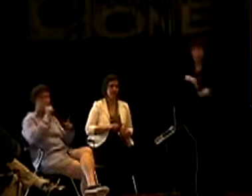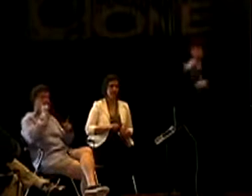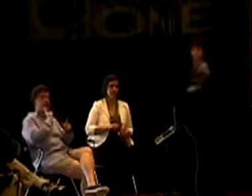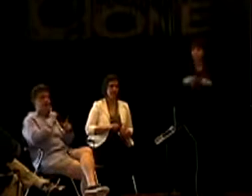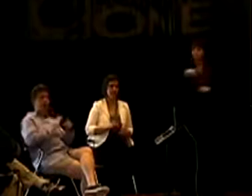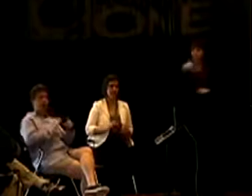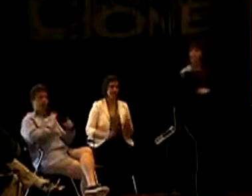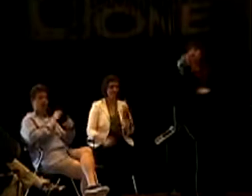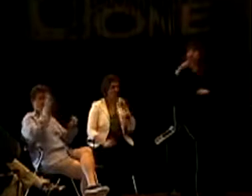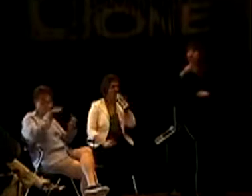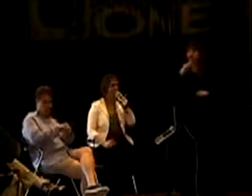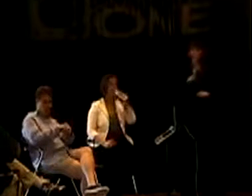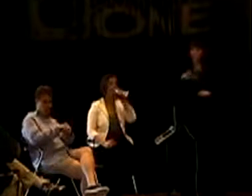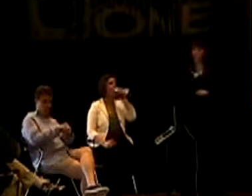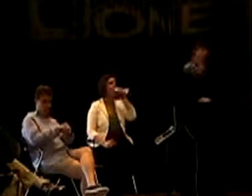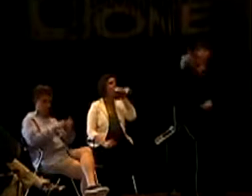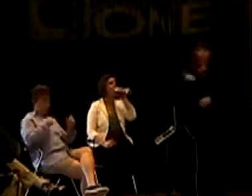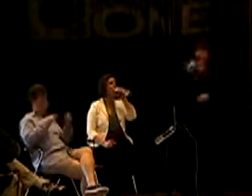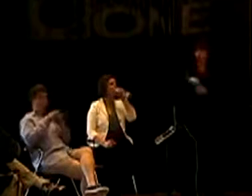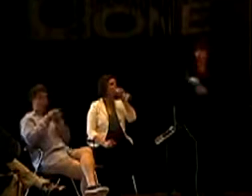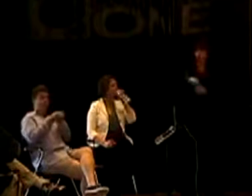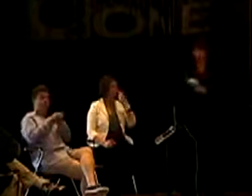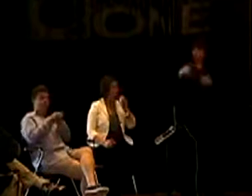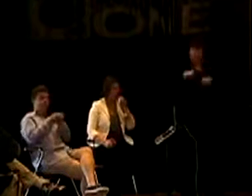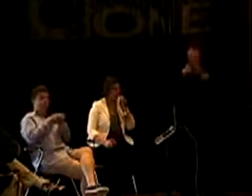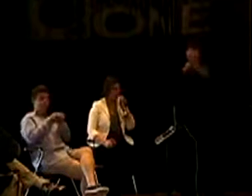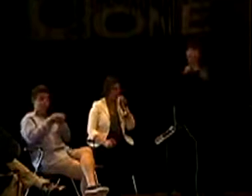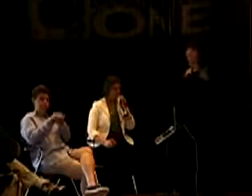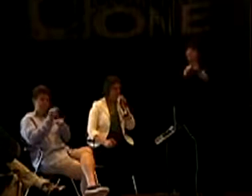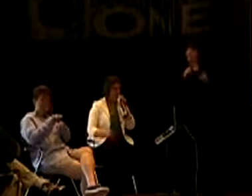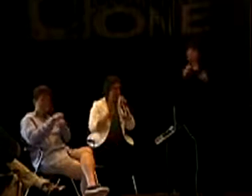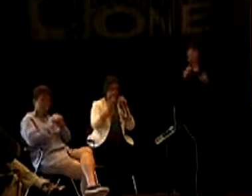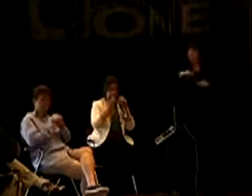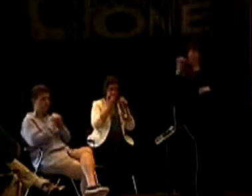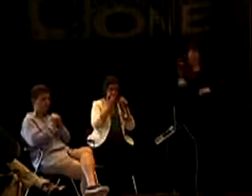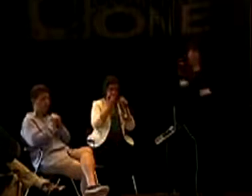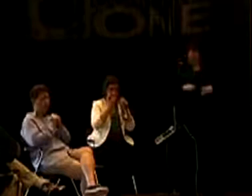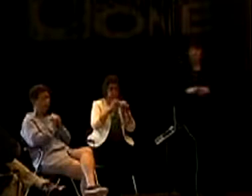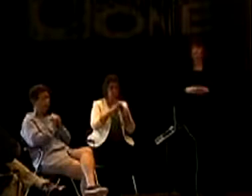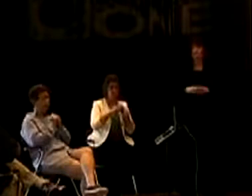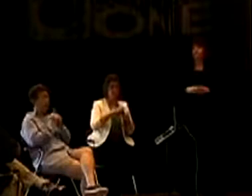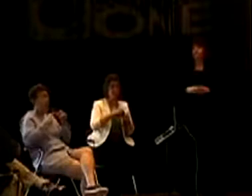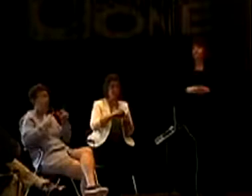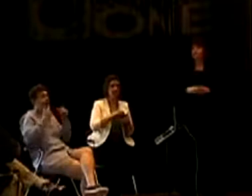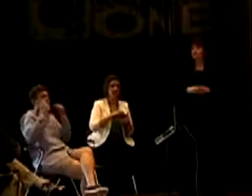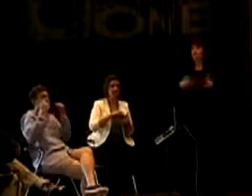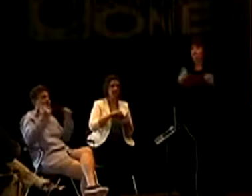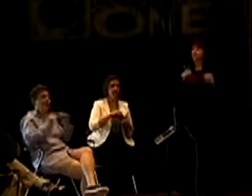and secondly, that both hearing and deaf characters were written. So I was really looking forward to that.